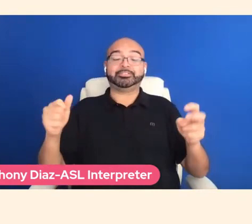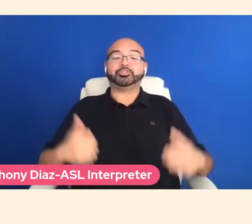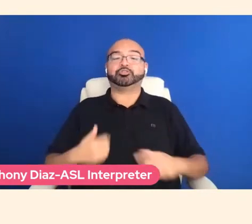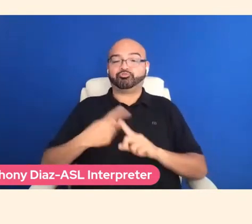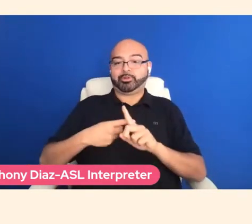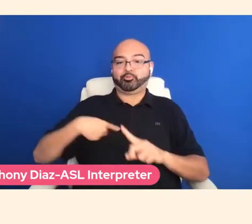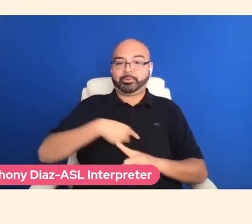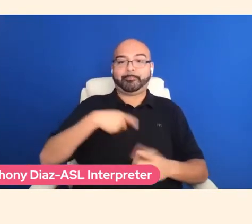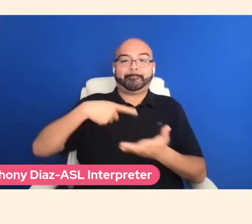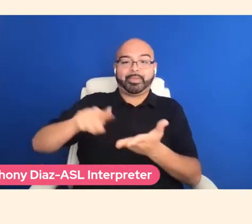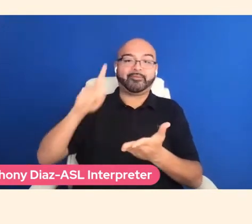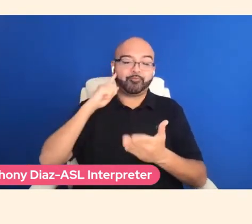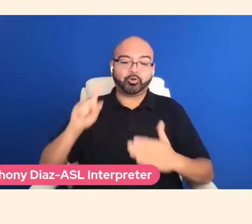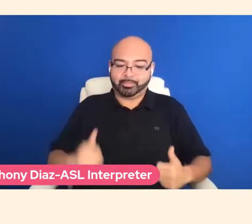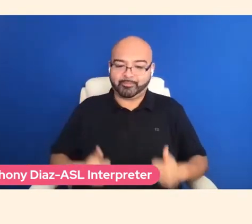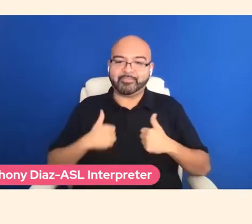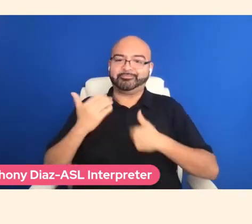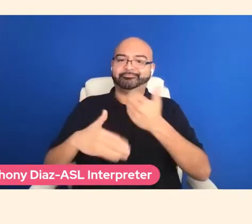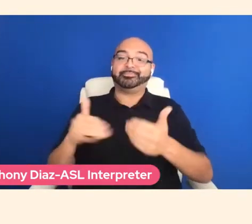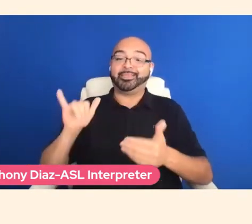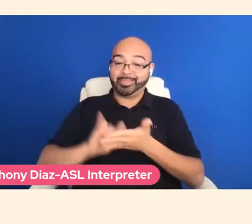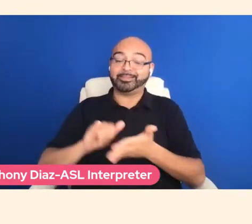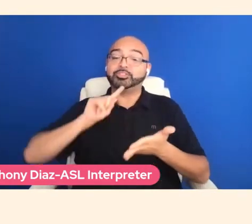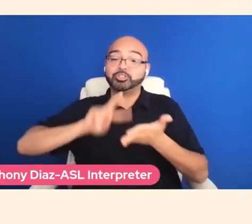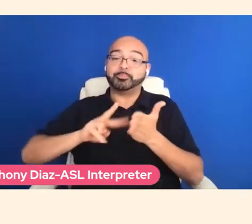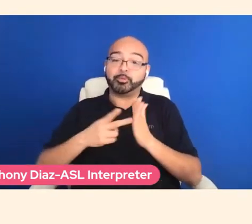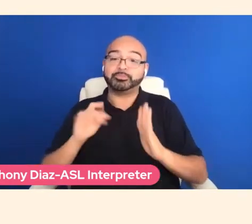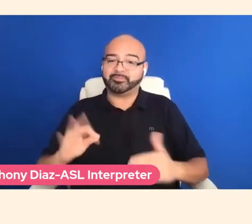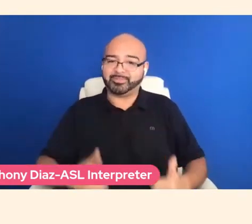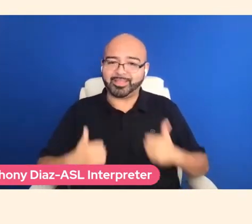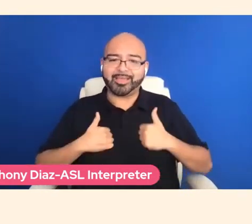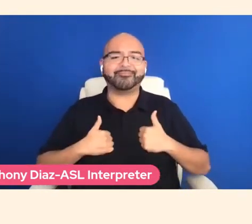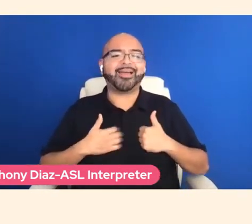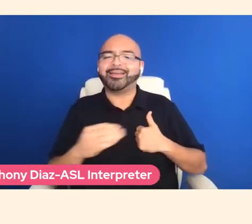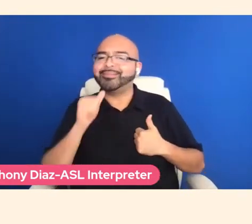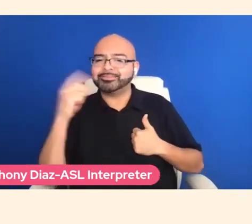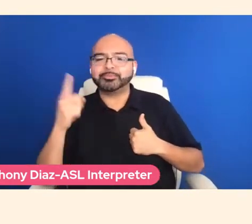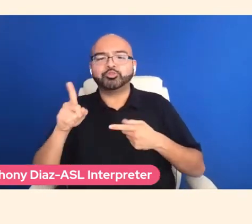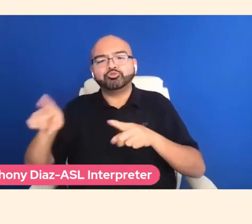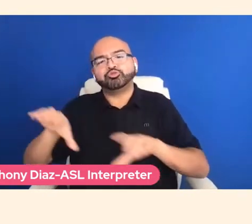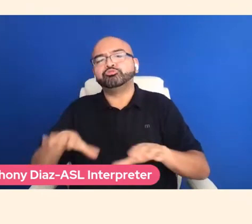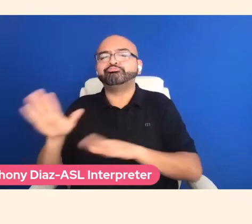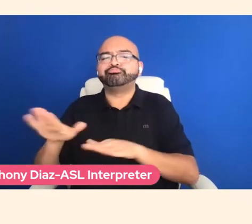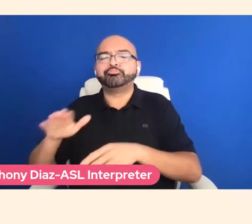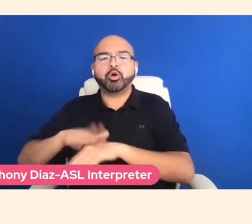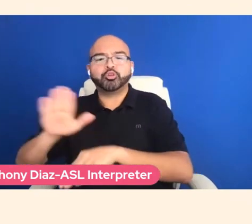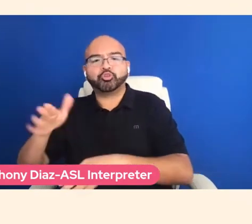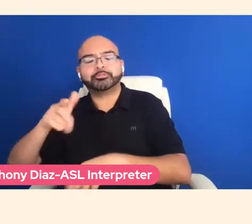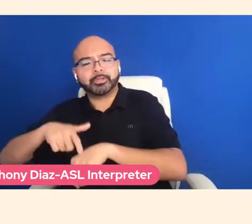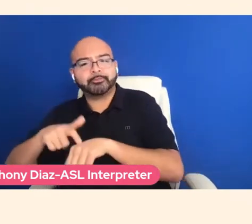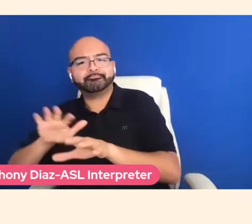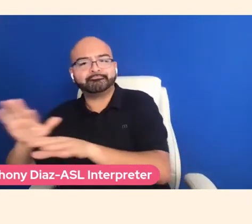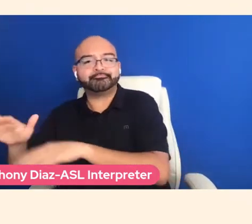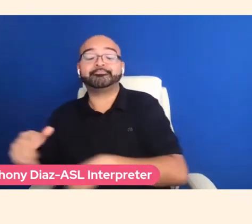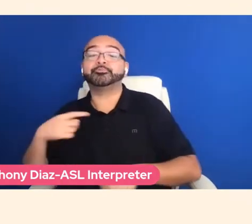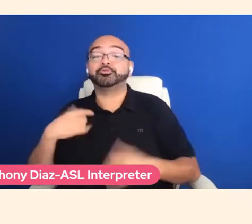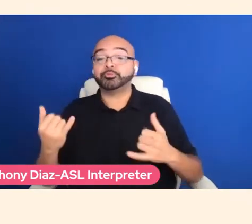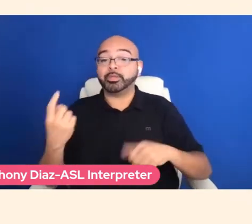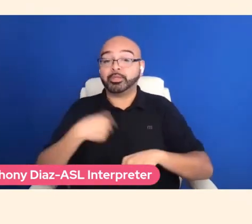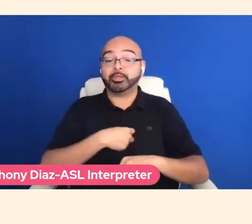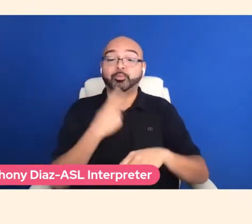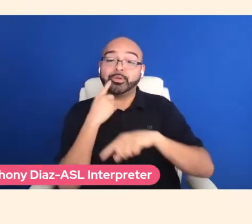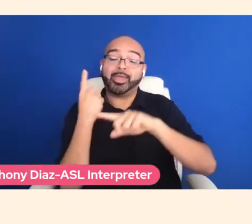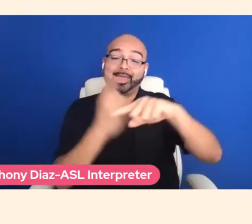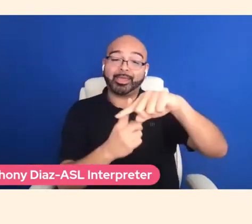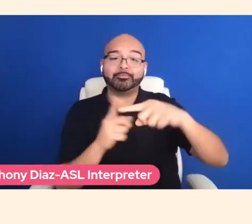It is the very purpose of life and not something you do in your spare time." Today, we aim to center models of housing and